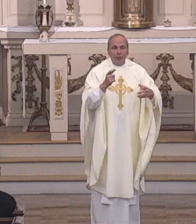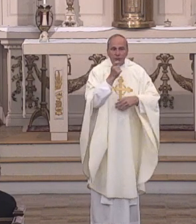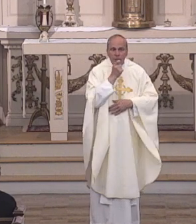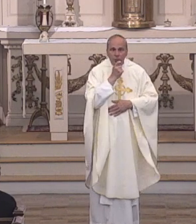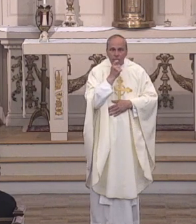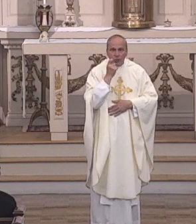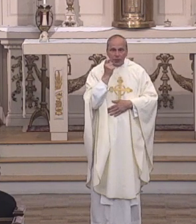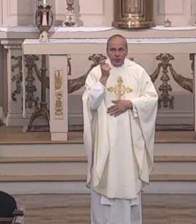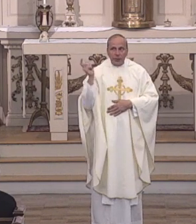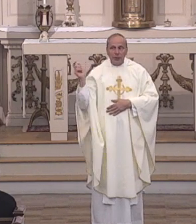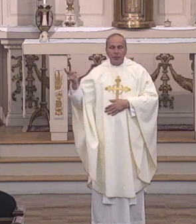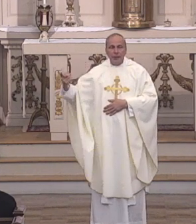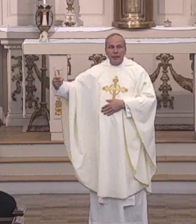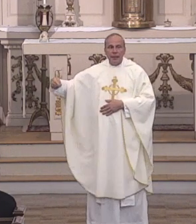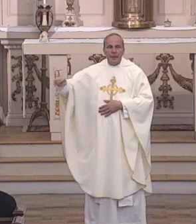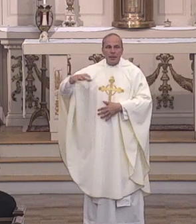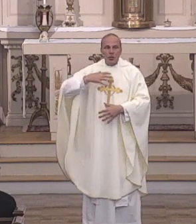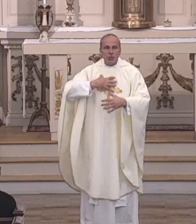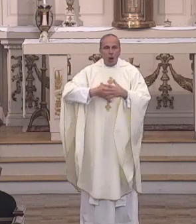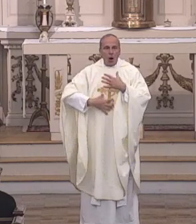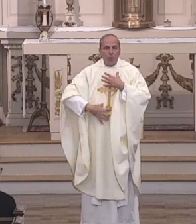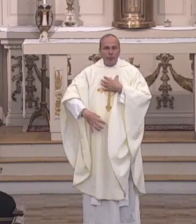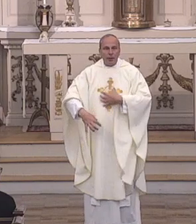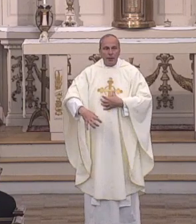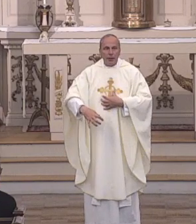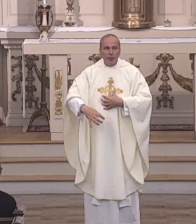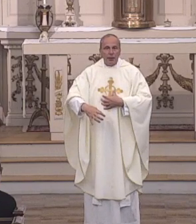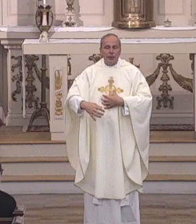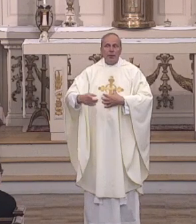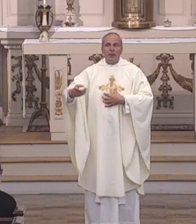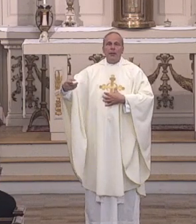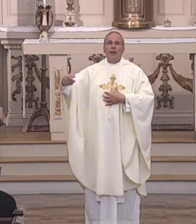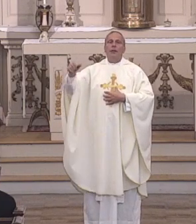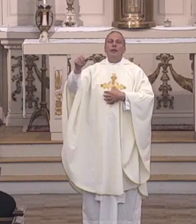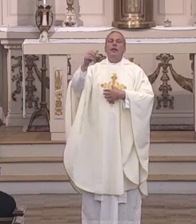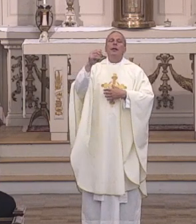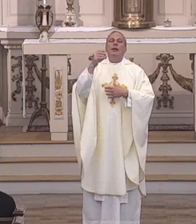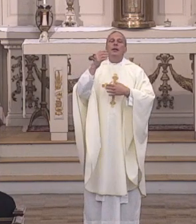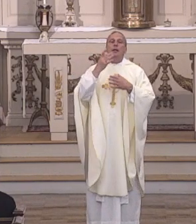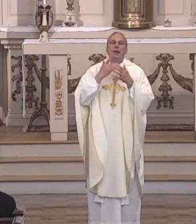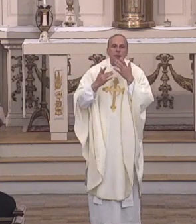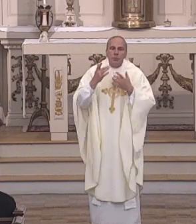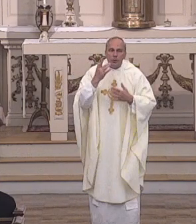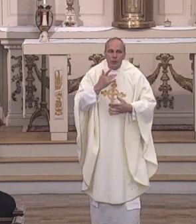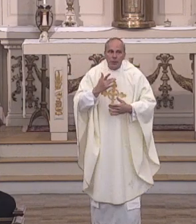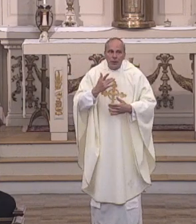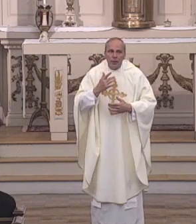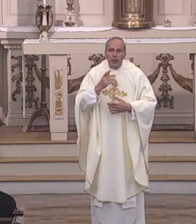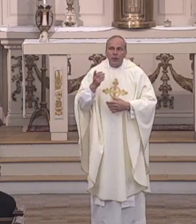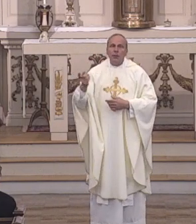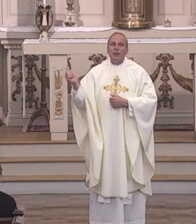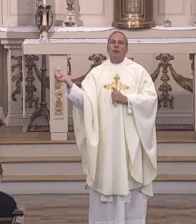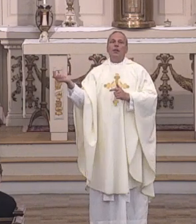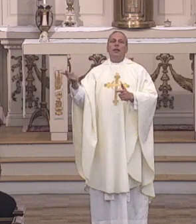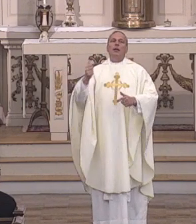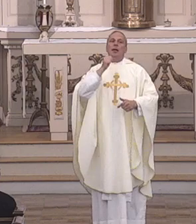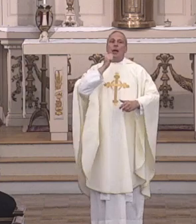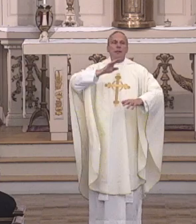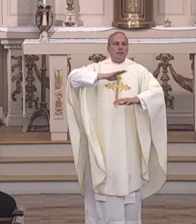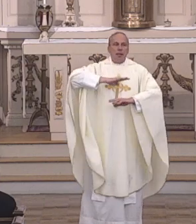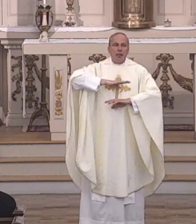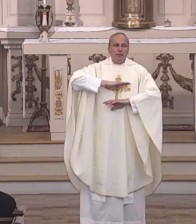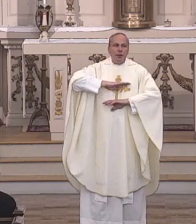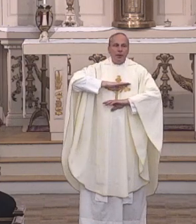we need to do it because all people without the Eucharist are longing. They are